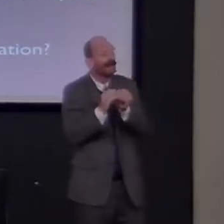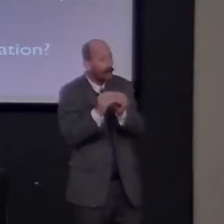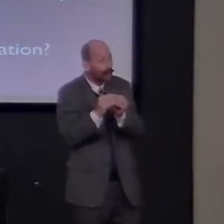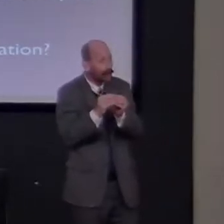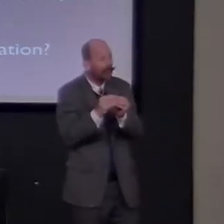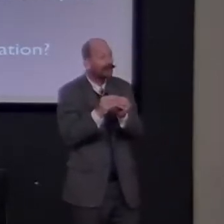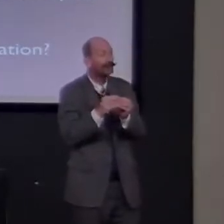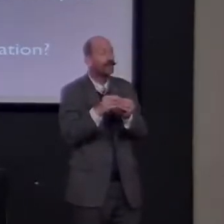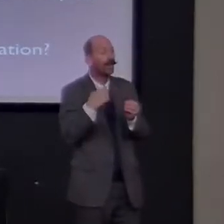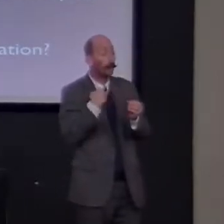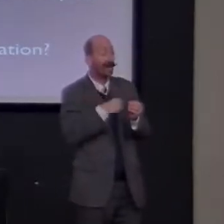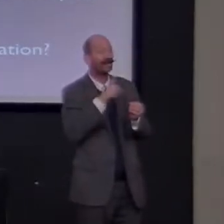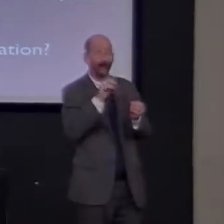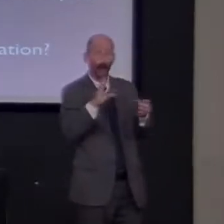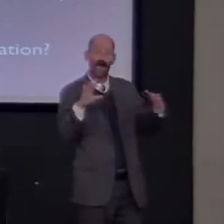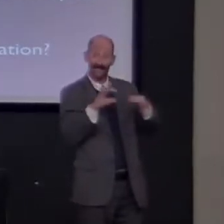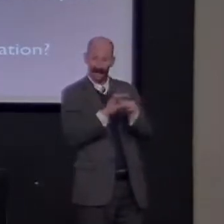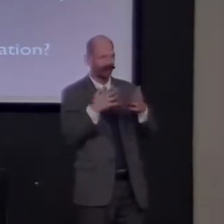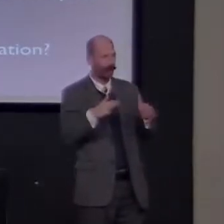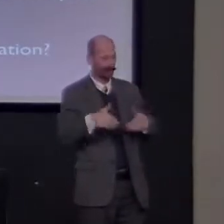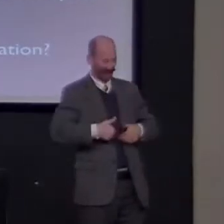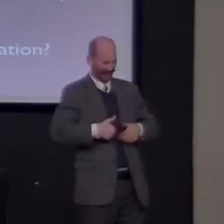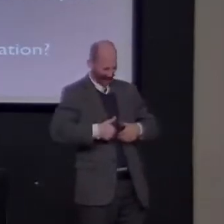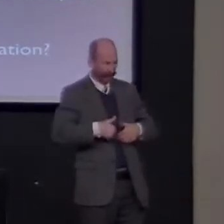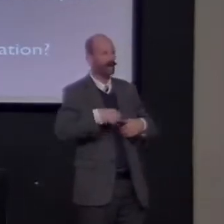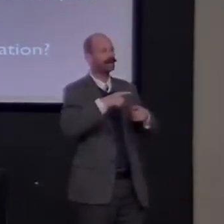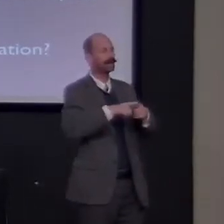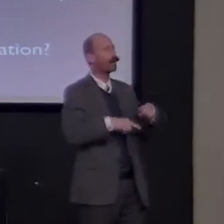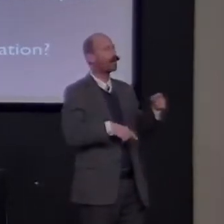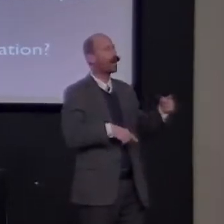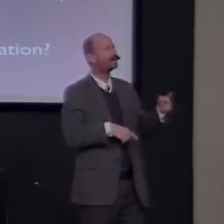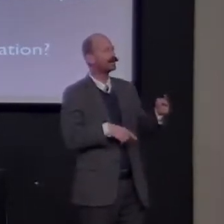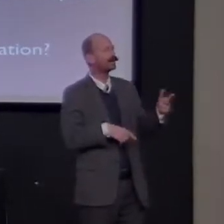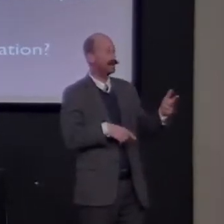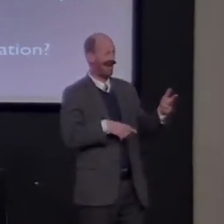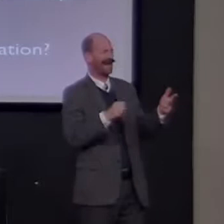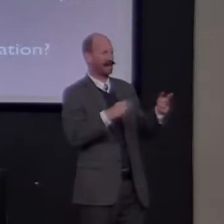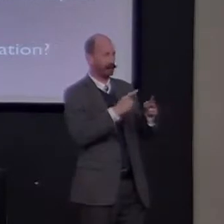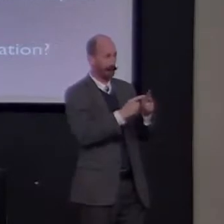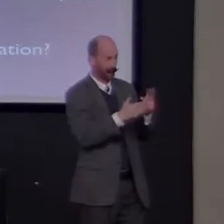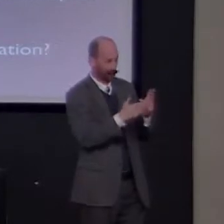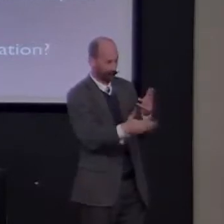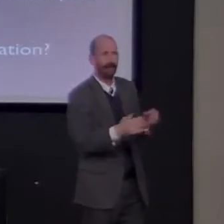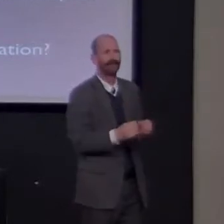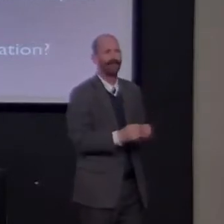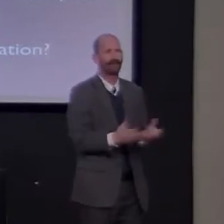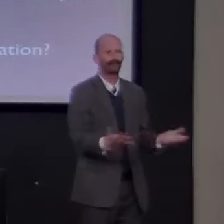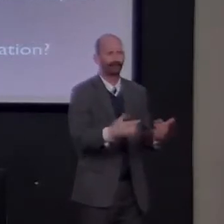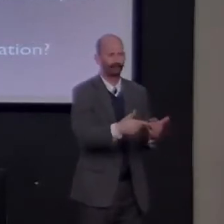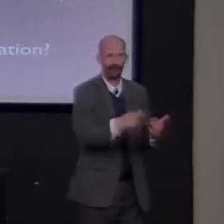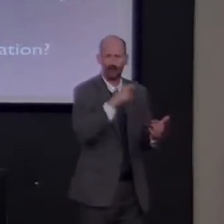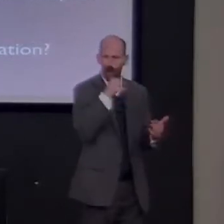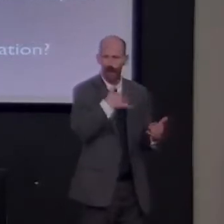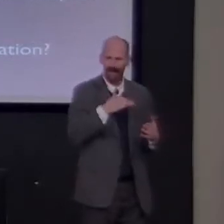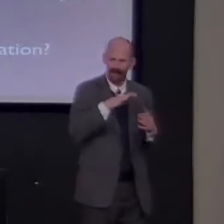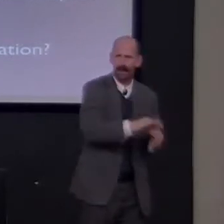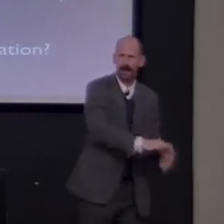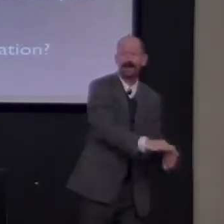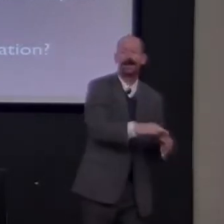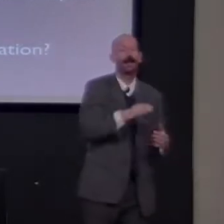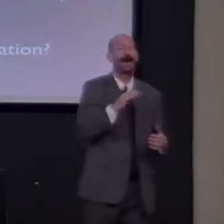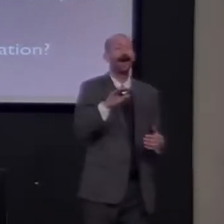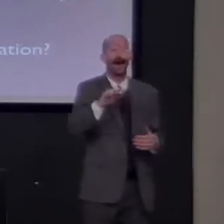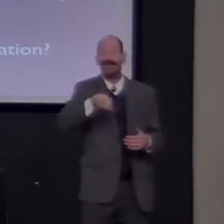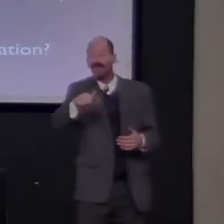3 items, but beyond that, it's, the number sequence is simply bootstrapped from the rules that you have learned